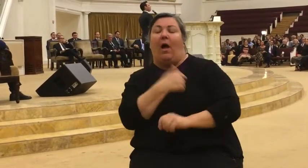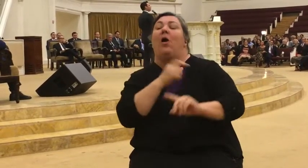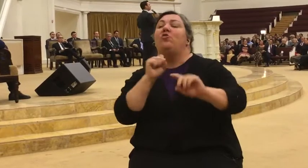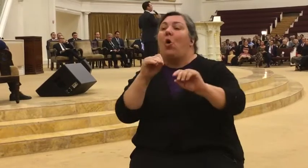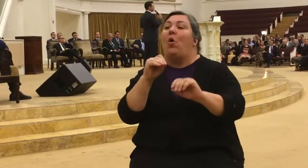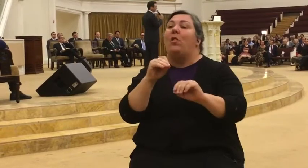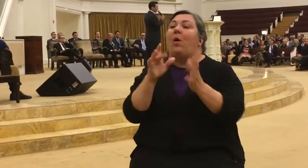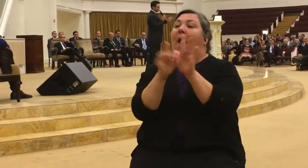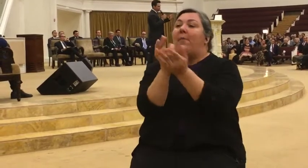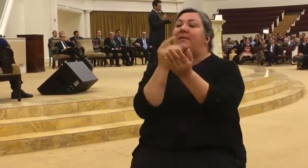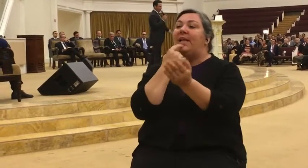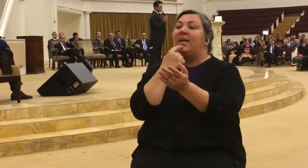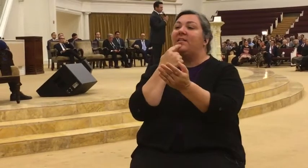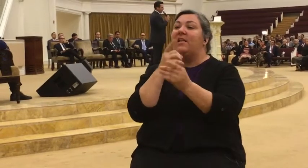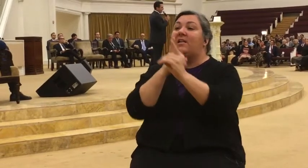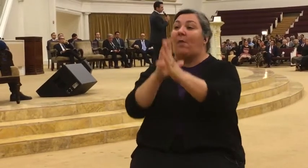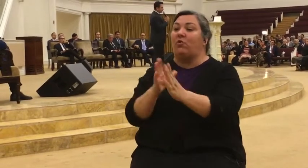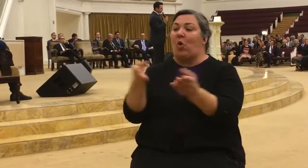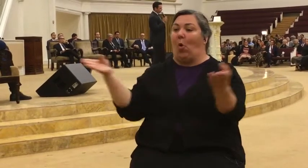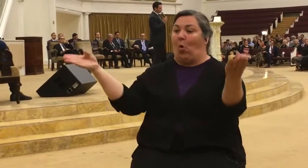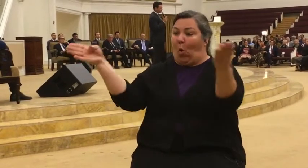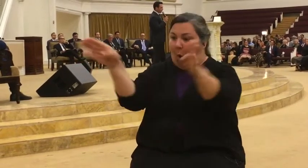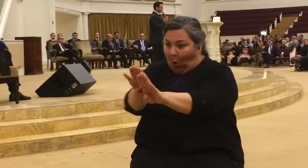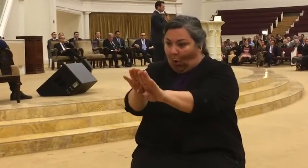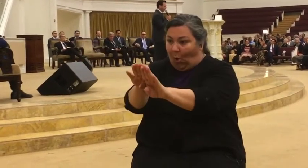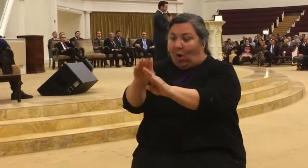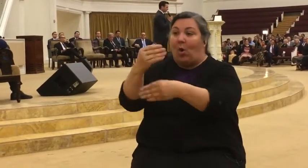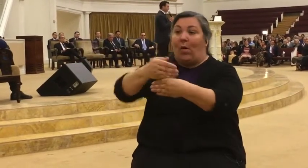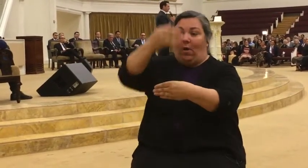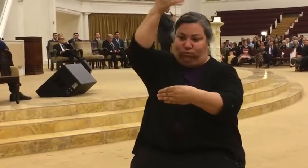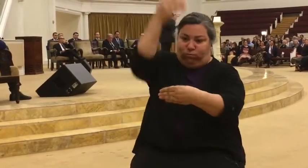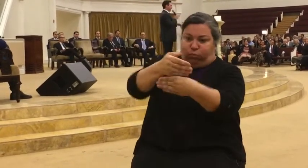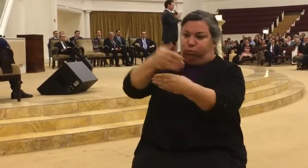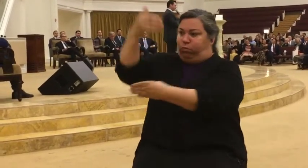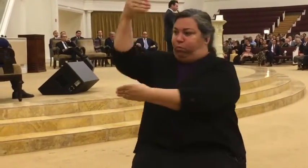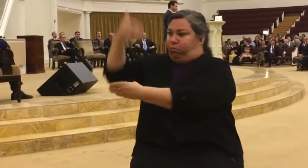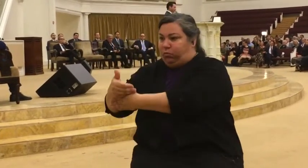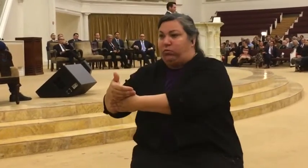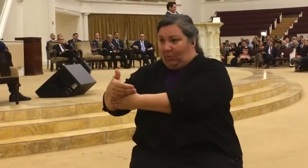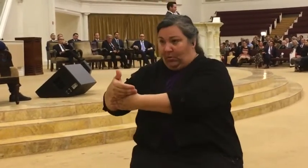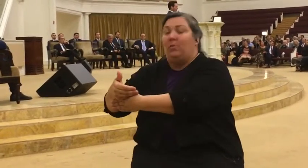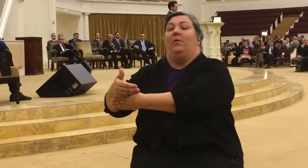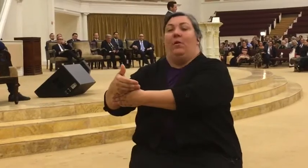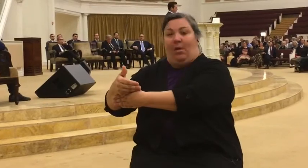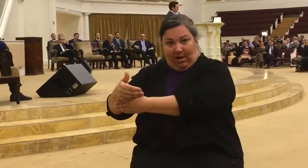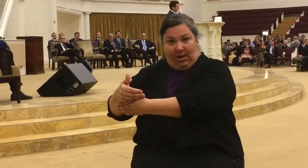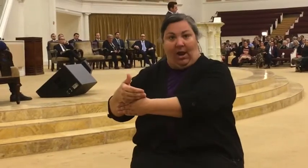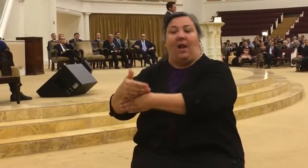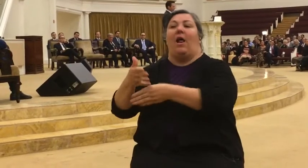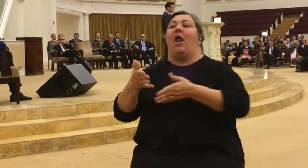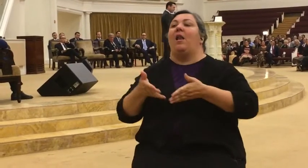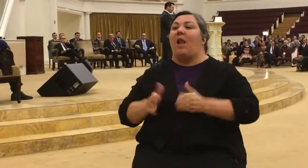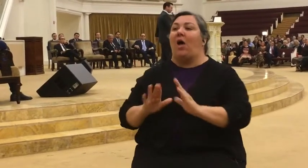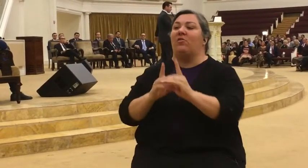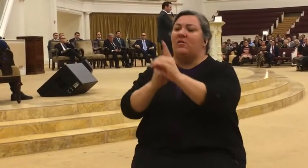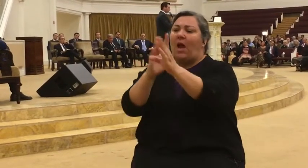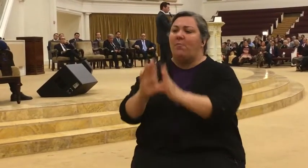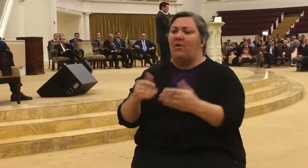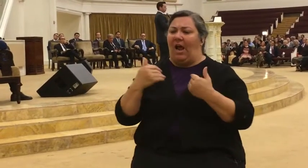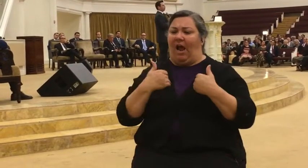the door is firmly shut and the windows are locked tight, and at least this gives them this